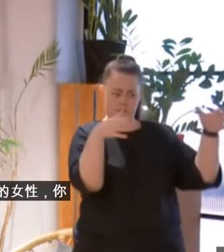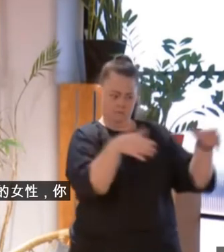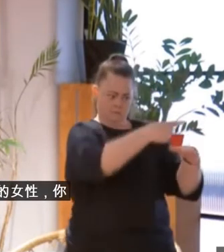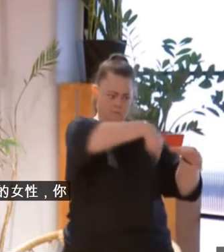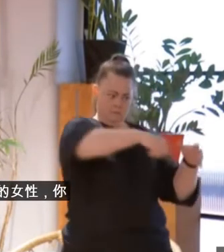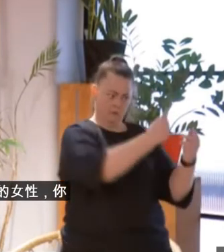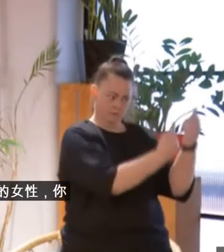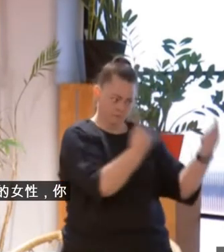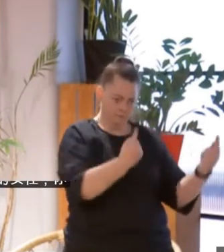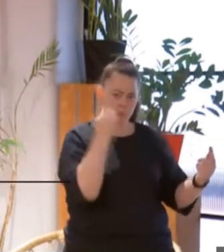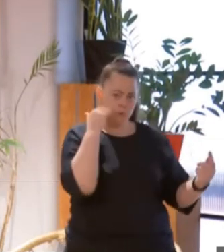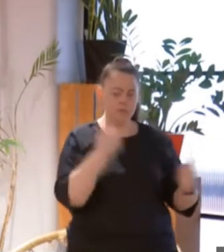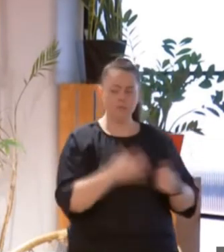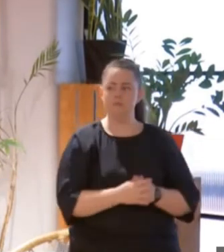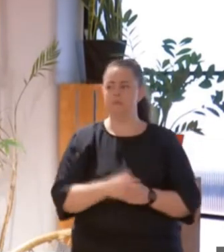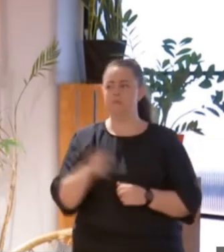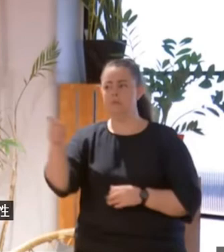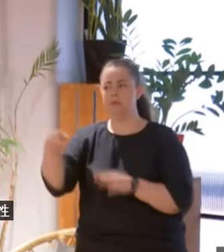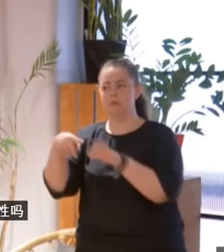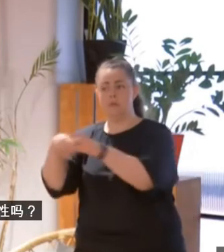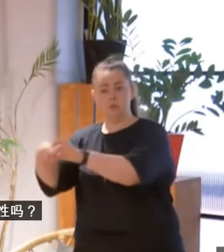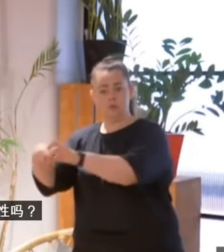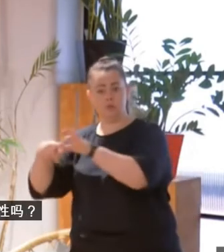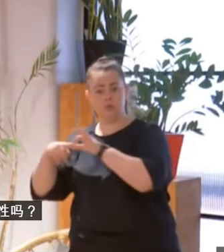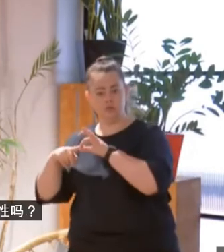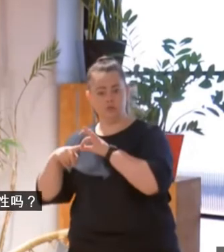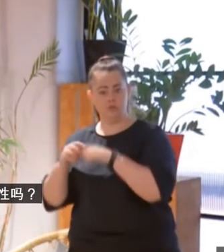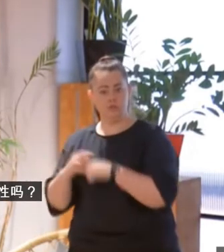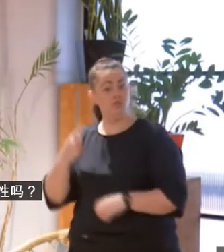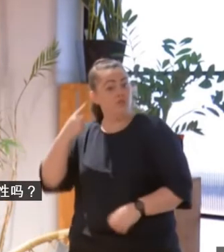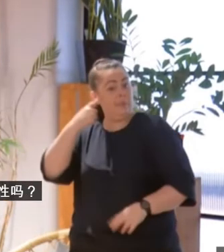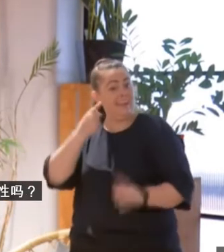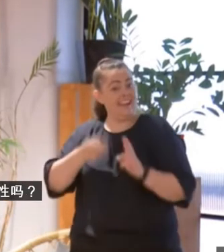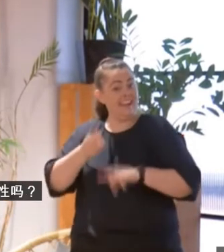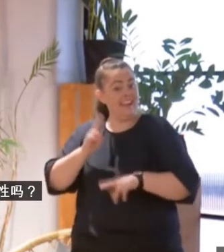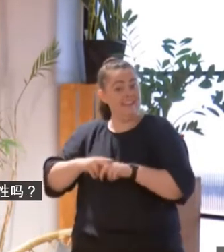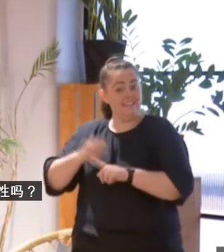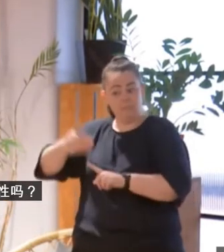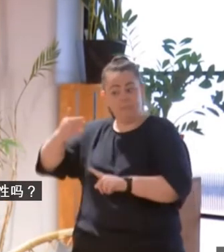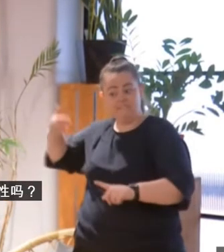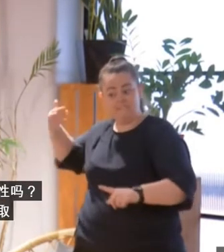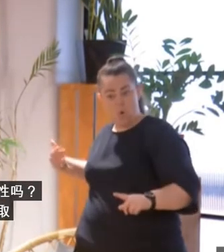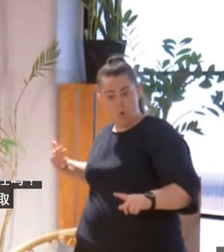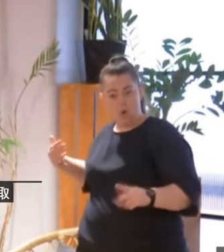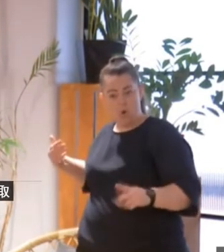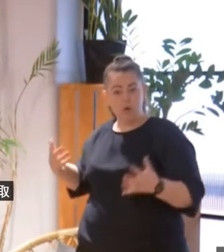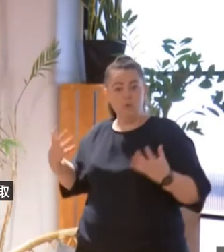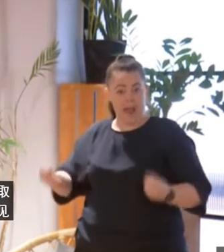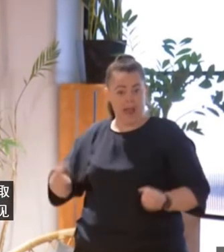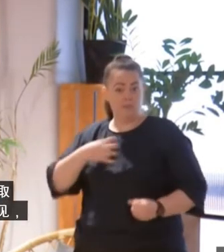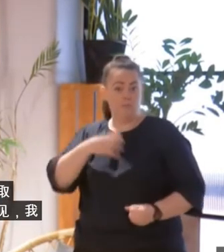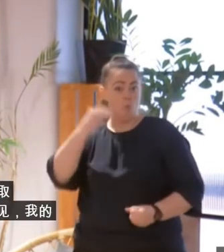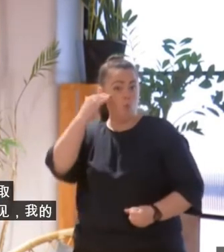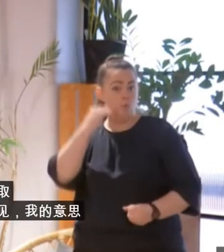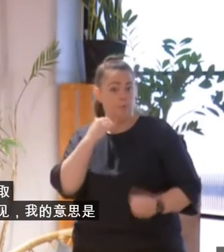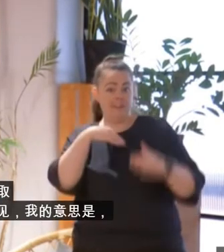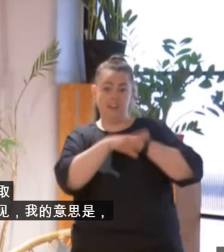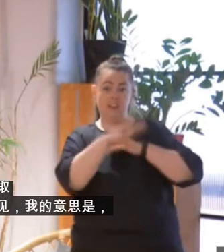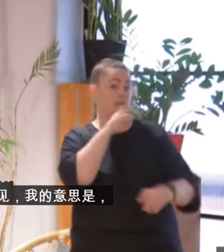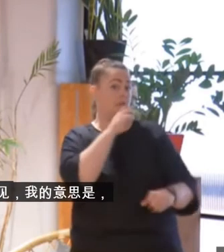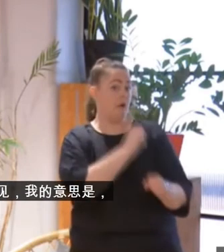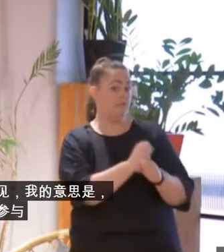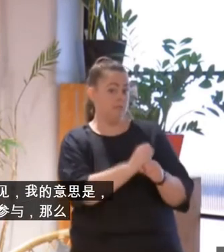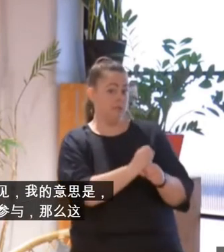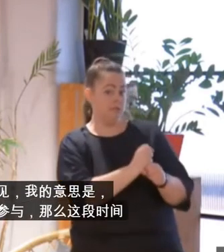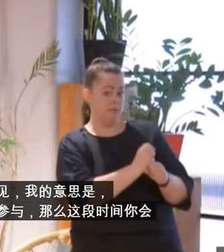years with a seat at the government table, that you'd have to still go outside and go externally to get the views of an expert panel of women? I mean, would